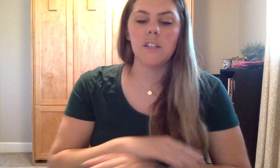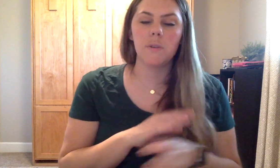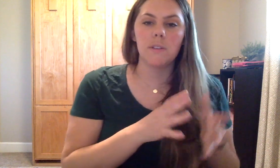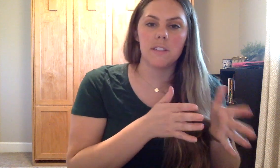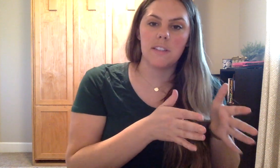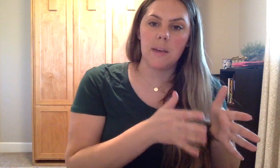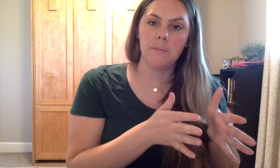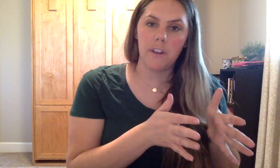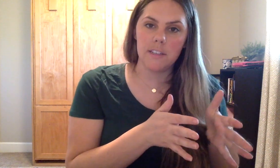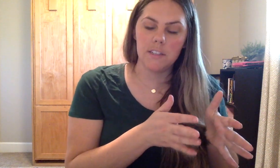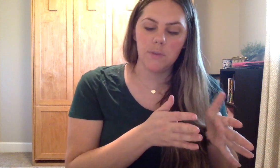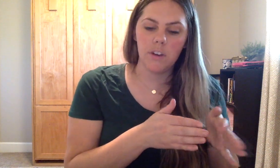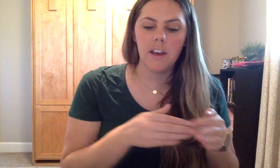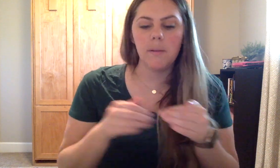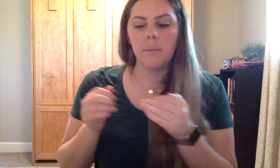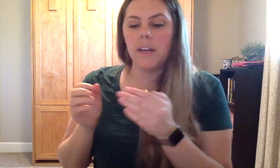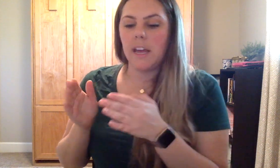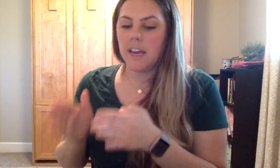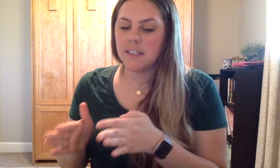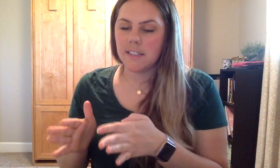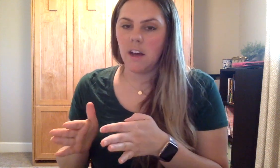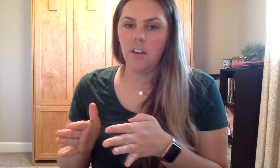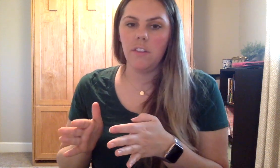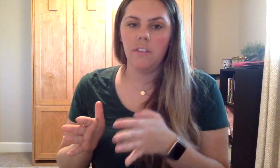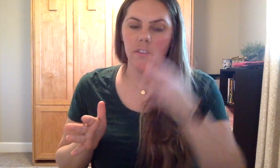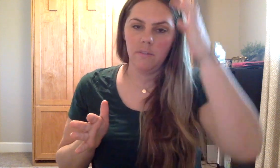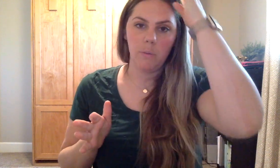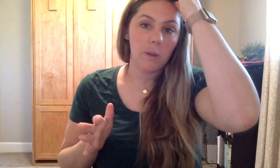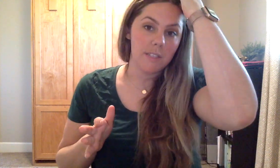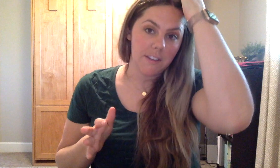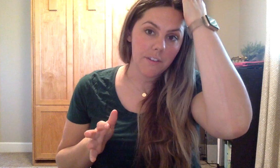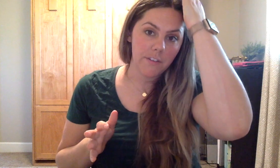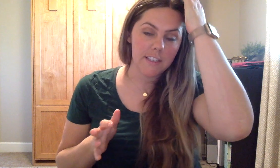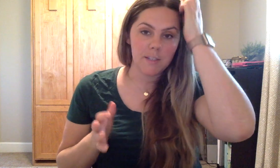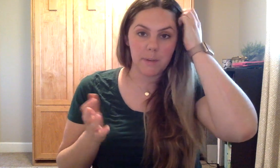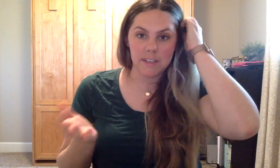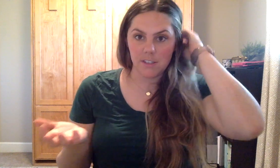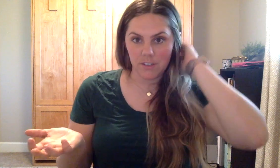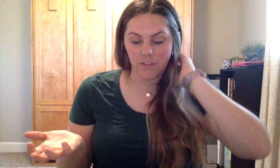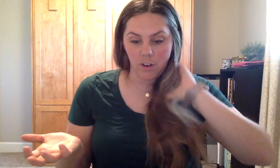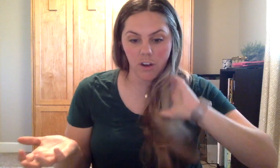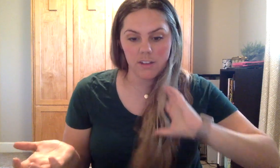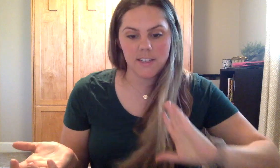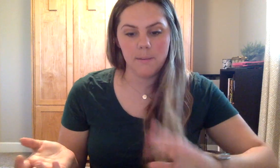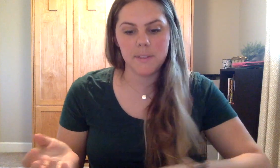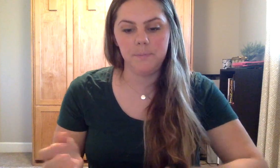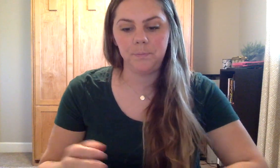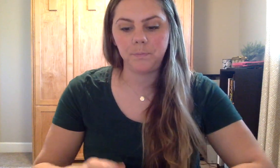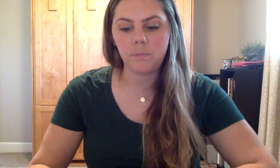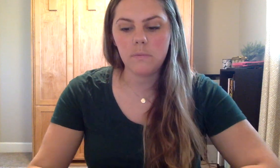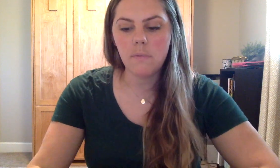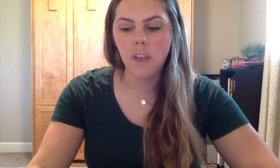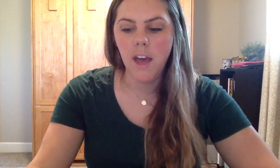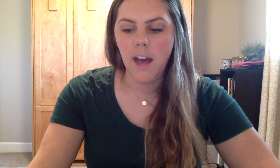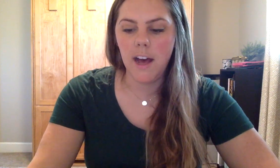we use the same phrases for that, but in ASL, we use different phrases because they're different concepts.